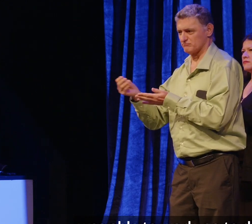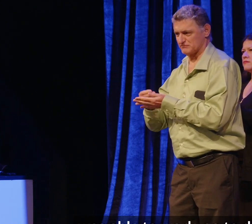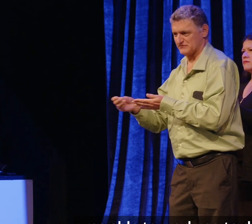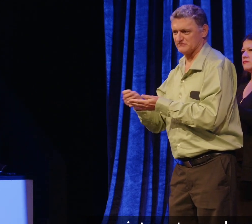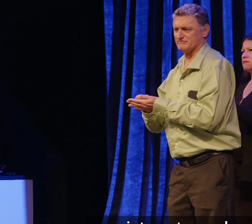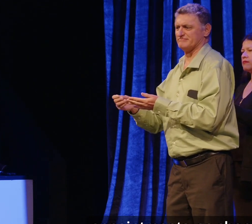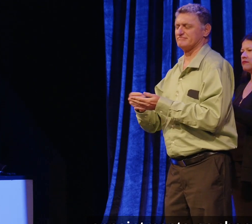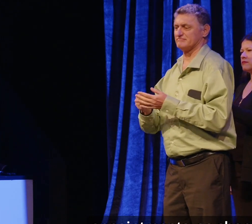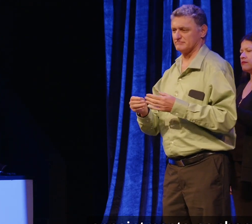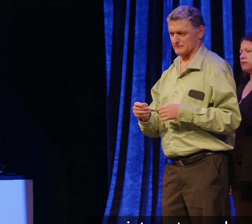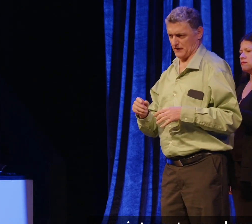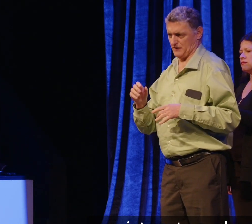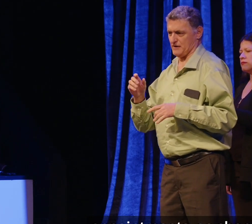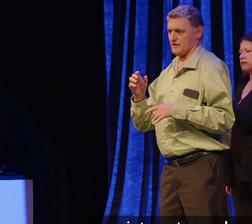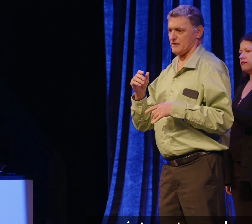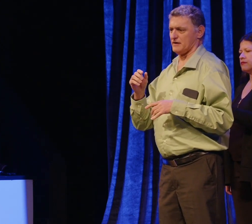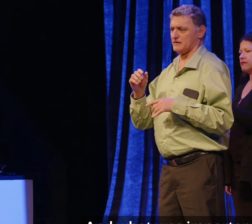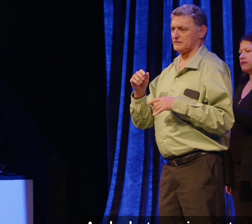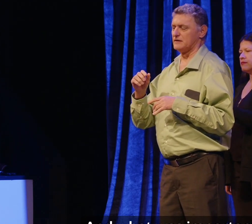doctor's appointments, go shopping.